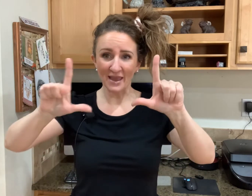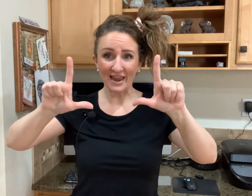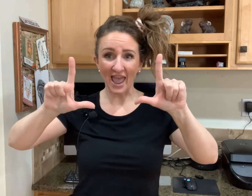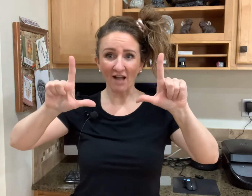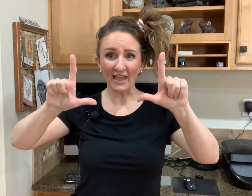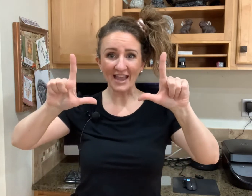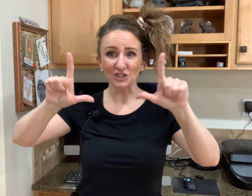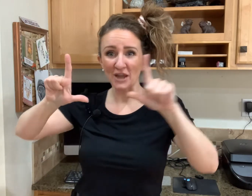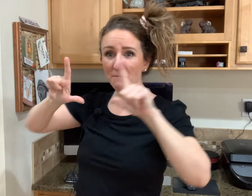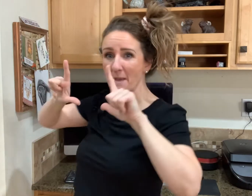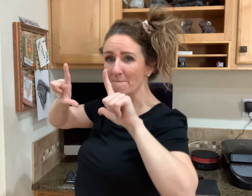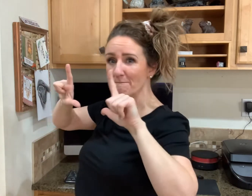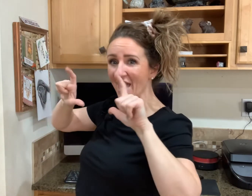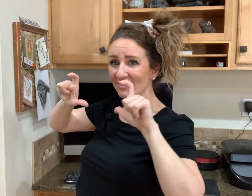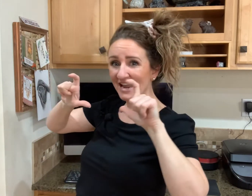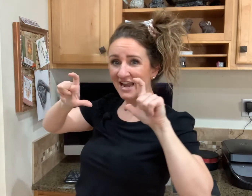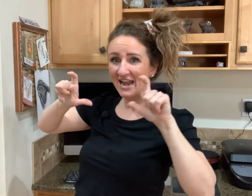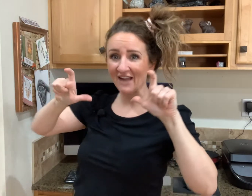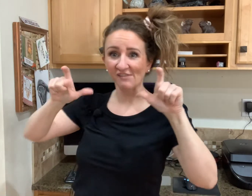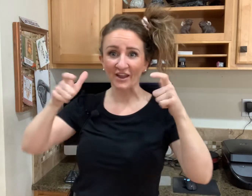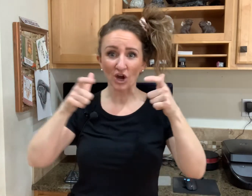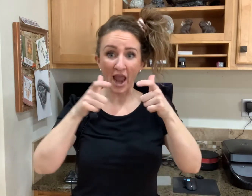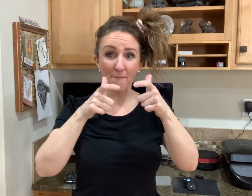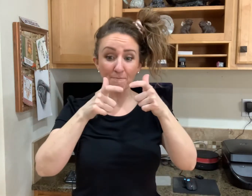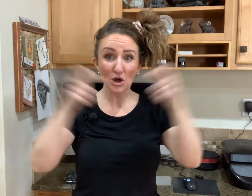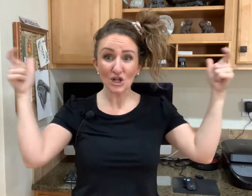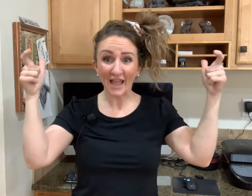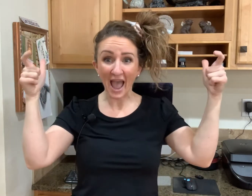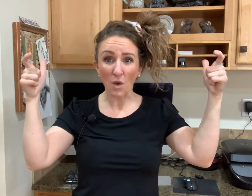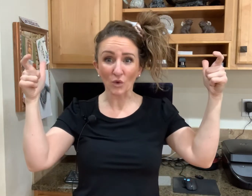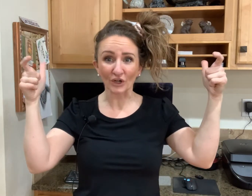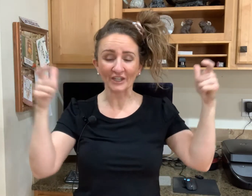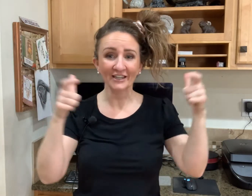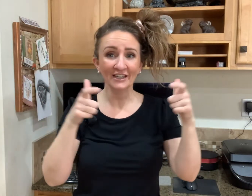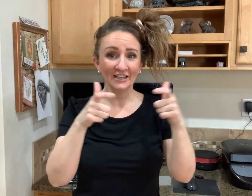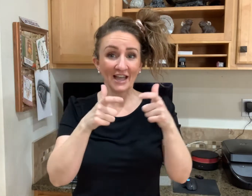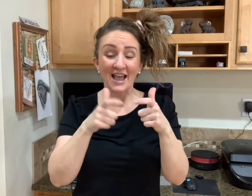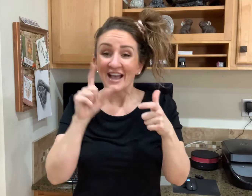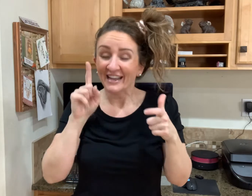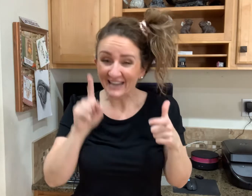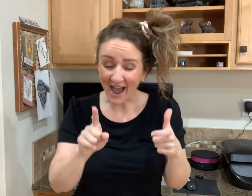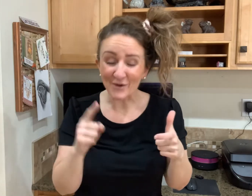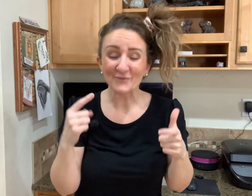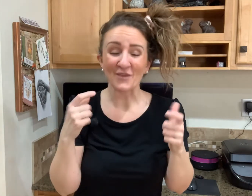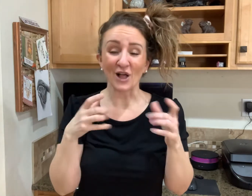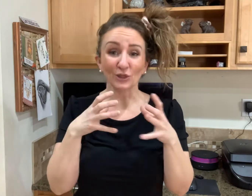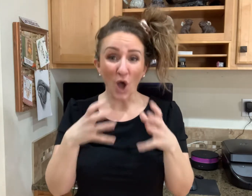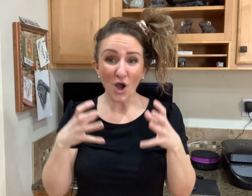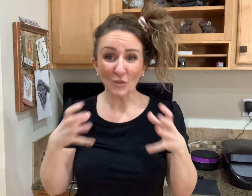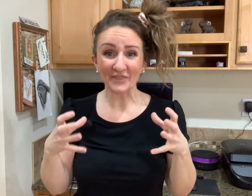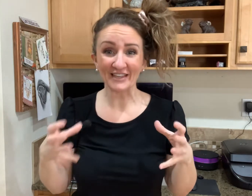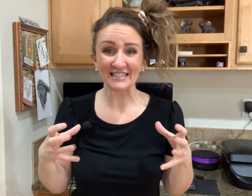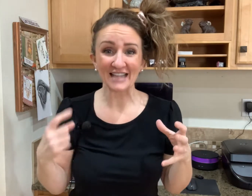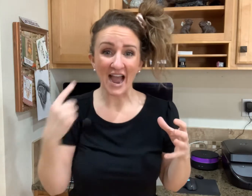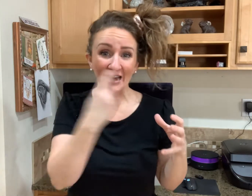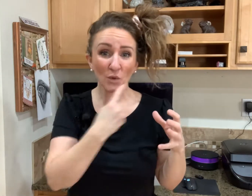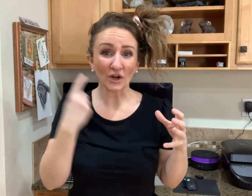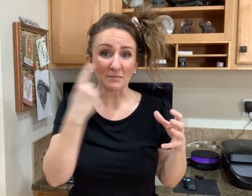L hand shape and bend the index finger and pull it outward. Now, along with this sign, we're going to be